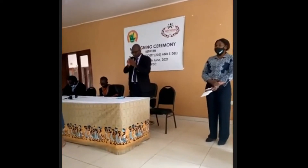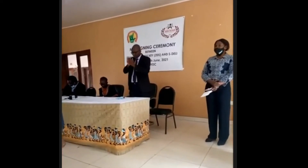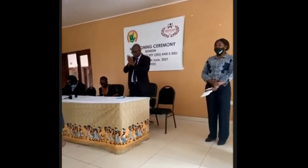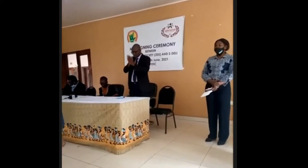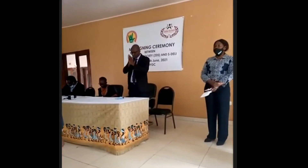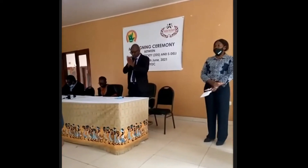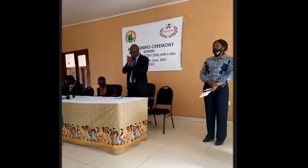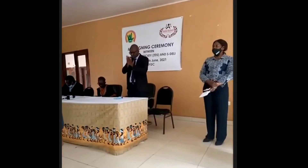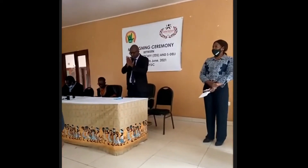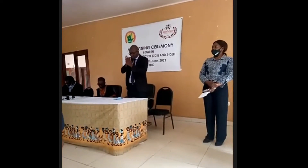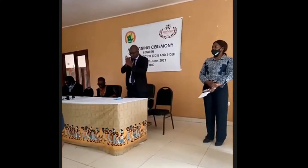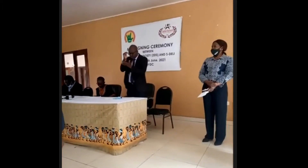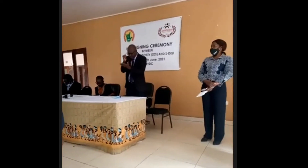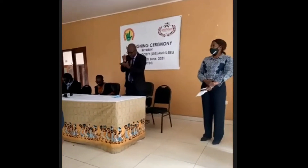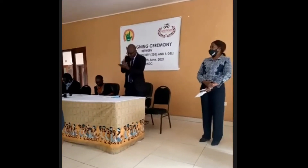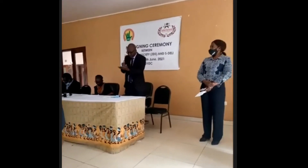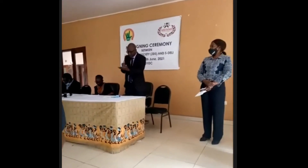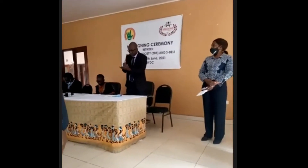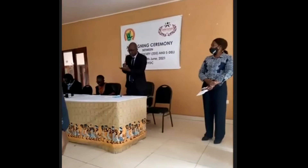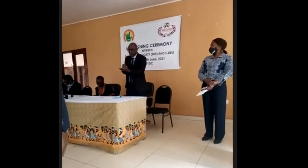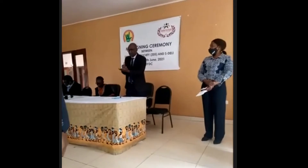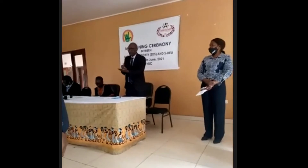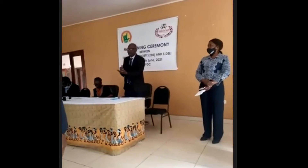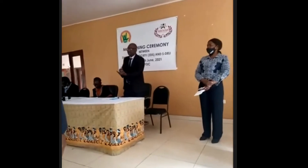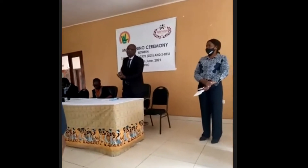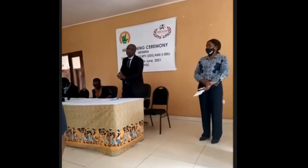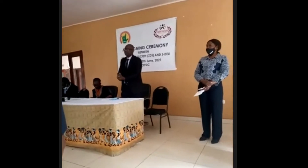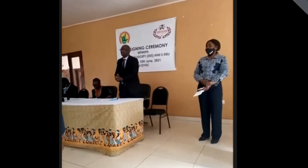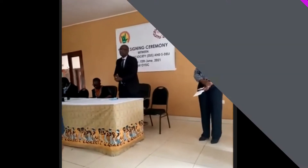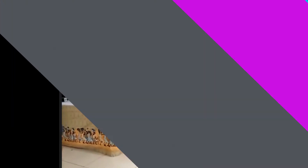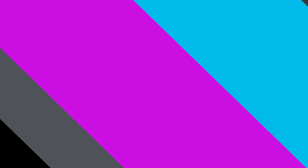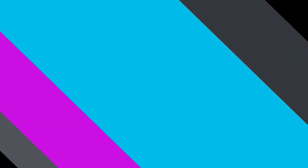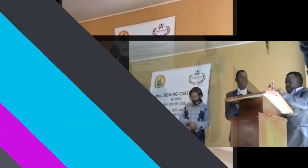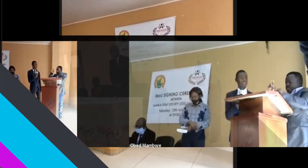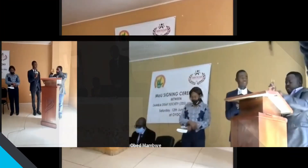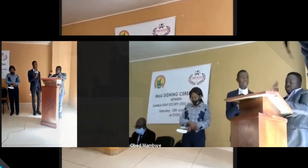and we pray of this to your Son Jesus Christ. Amen.